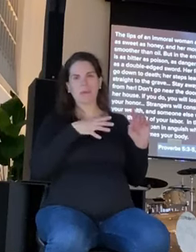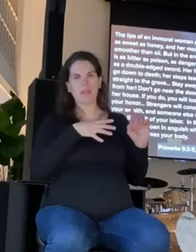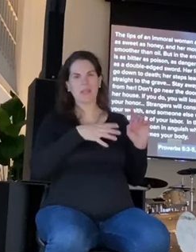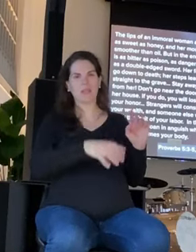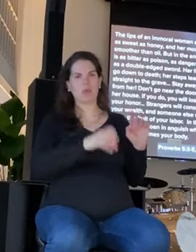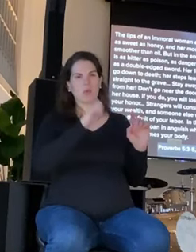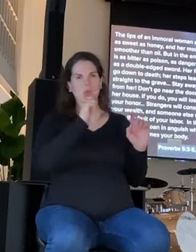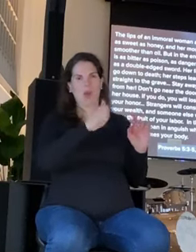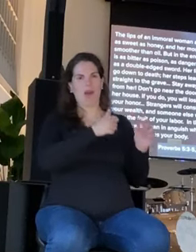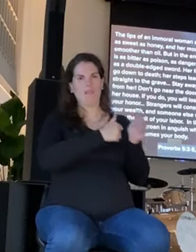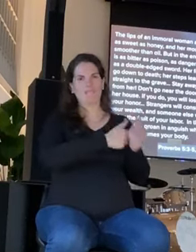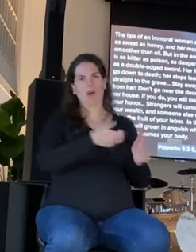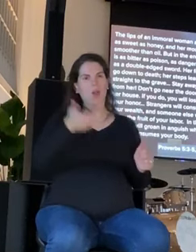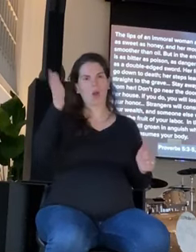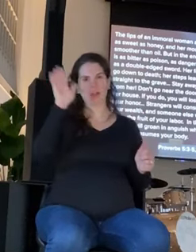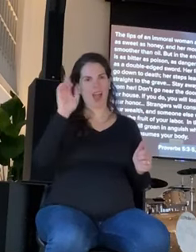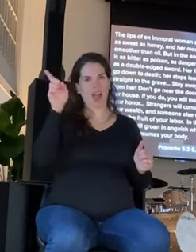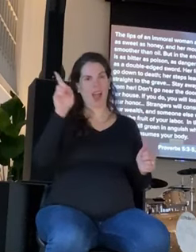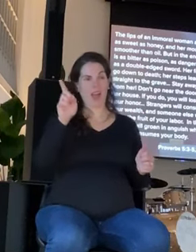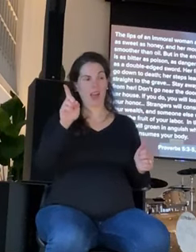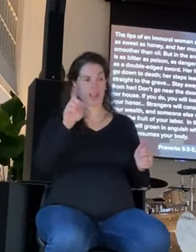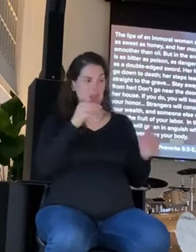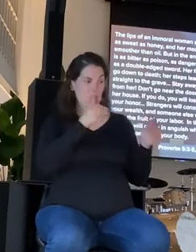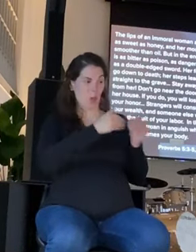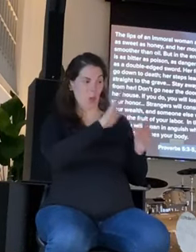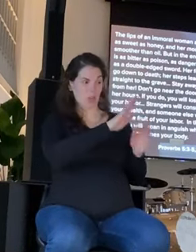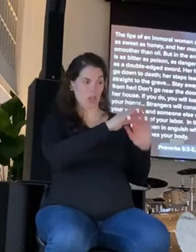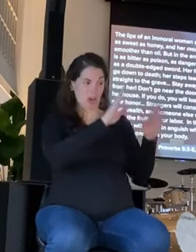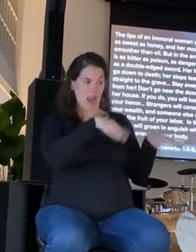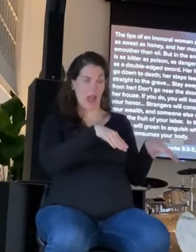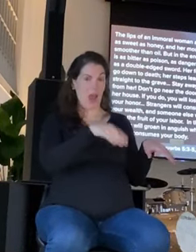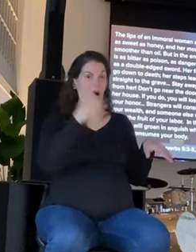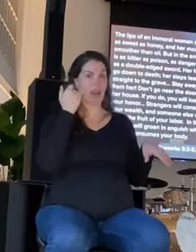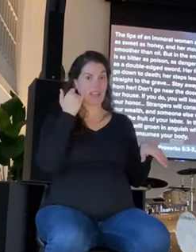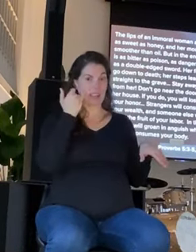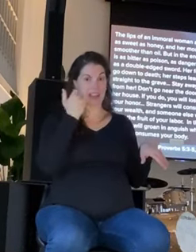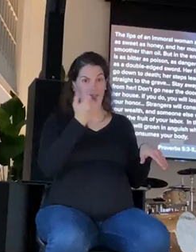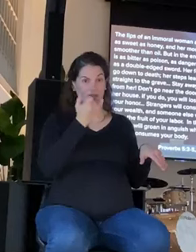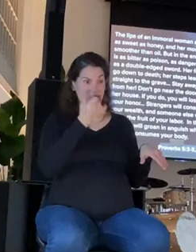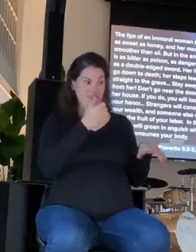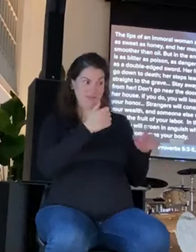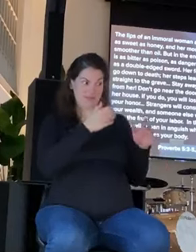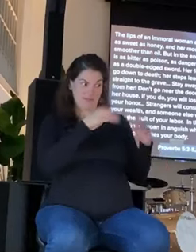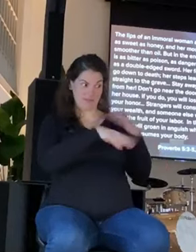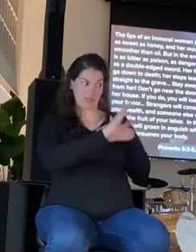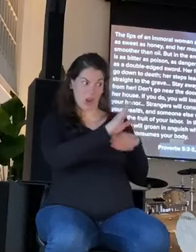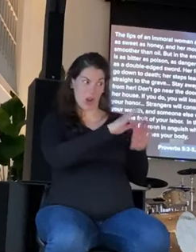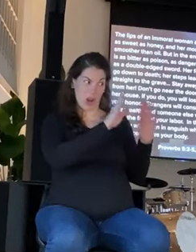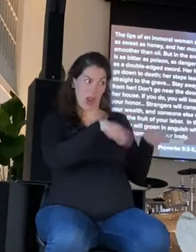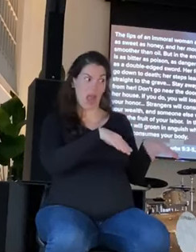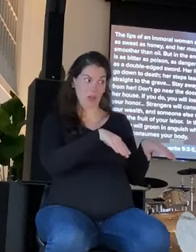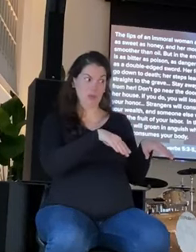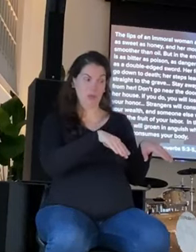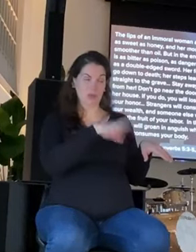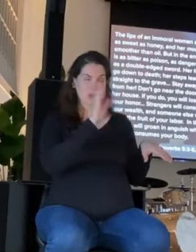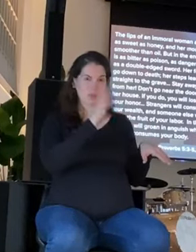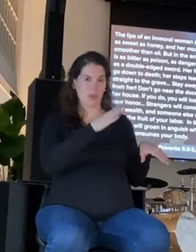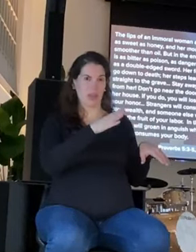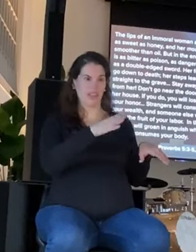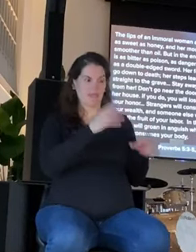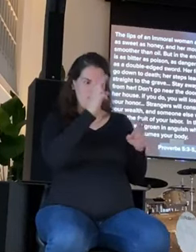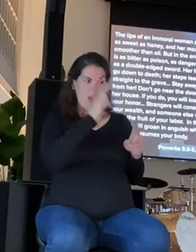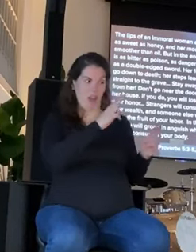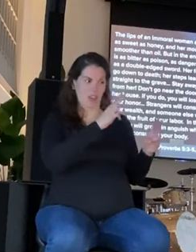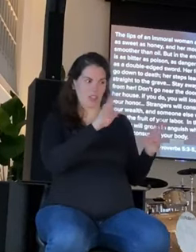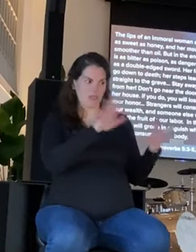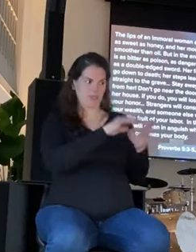her. Don't go near the door of her house. If you do, you will lose your honor. Strangers will consume your wealth, and